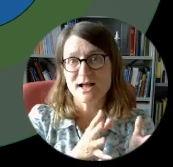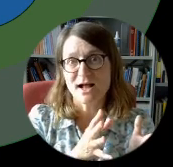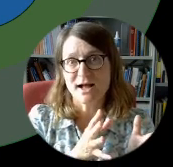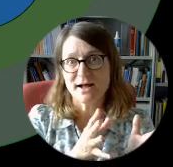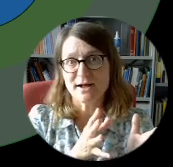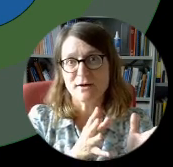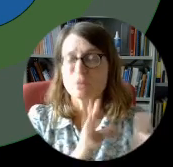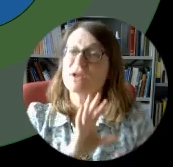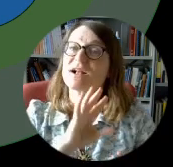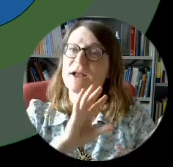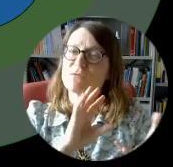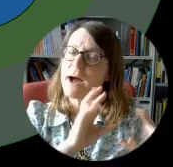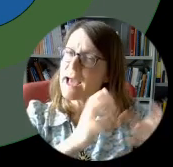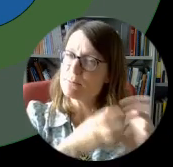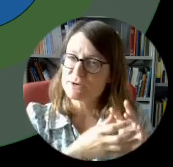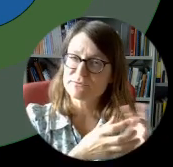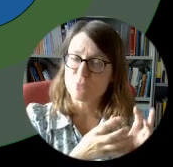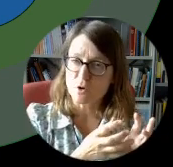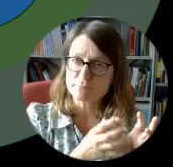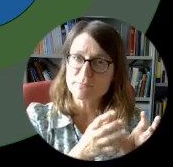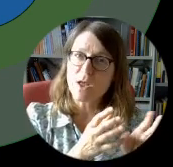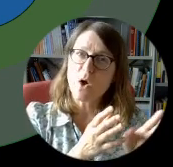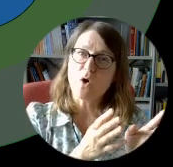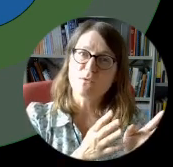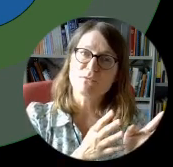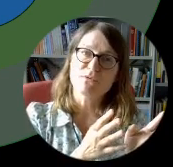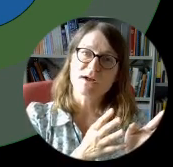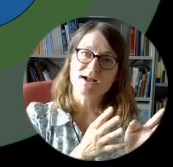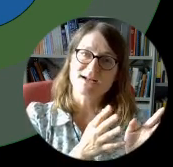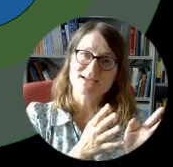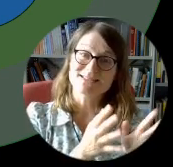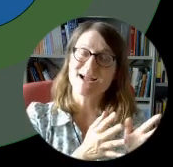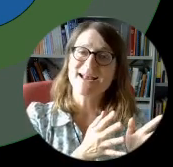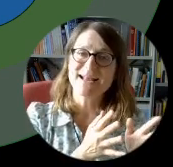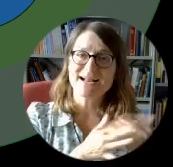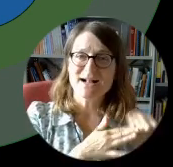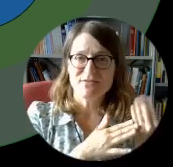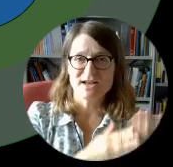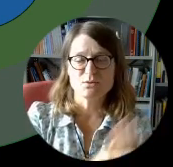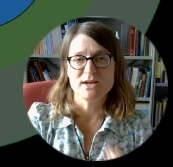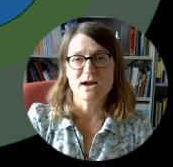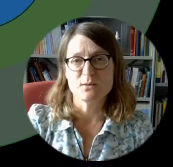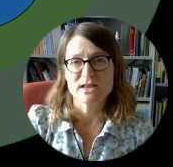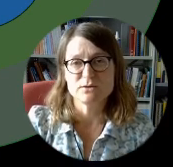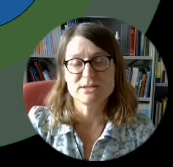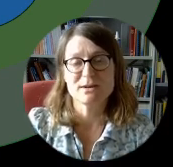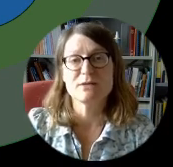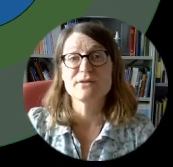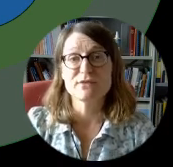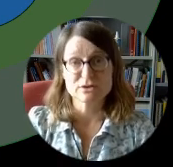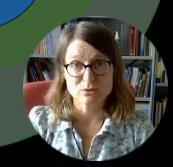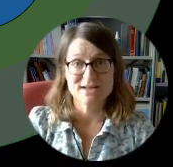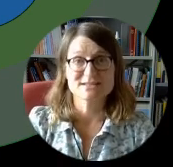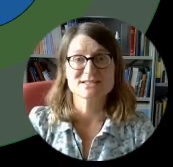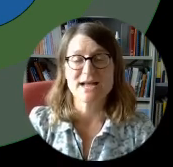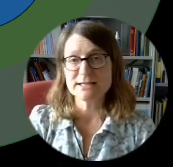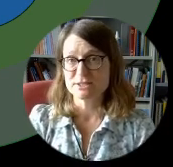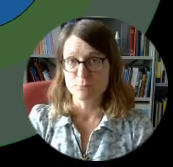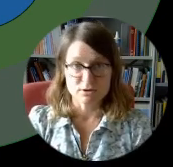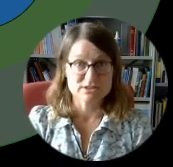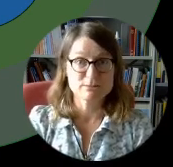between or the kind of hybrid form of signing that we typically refer to